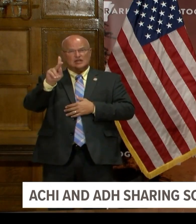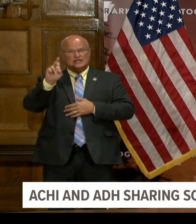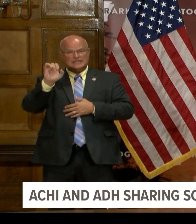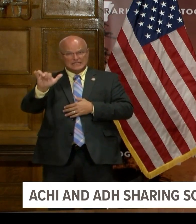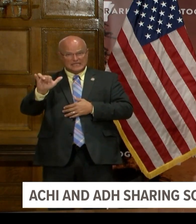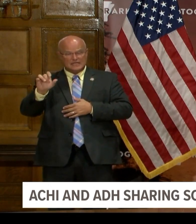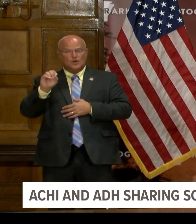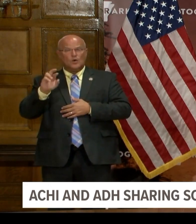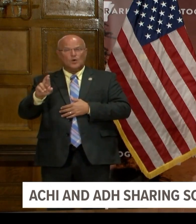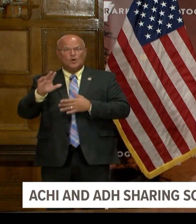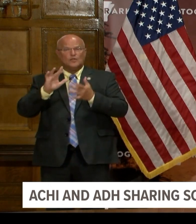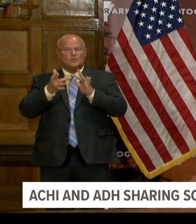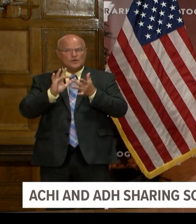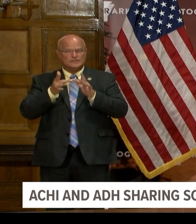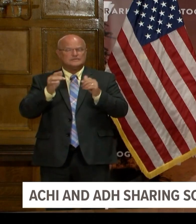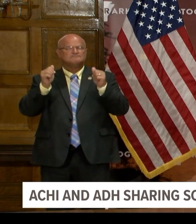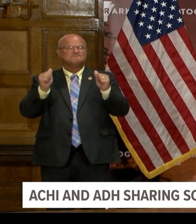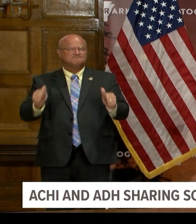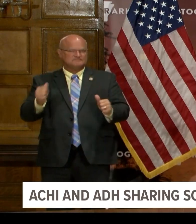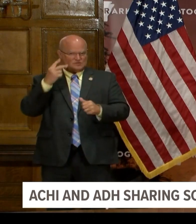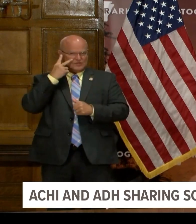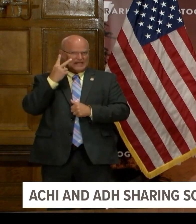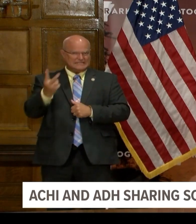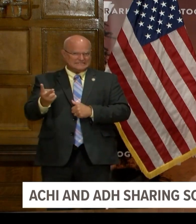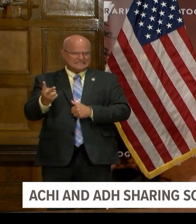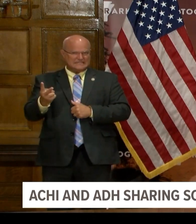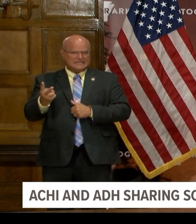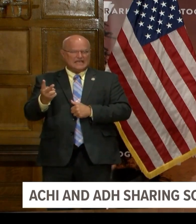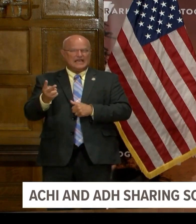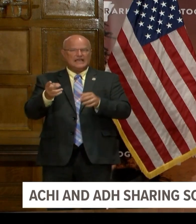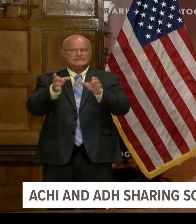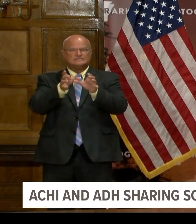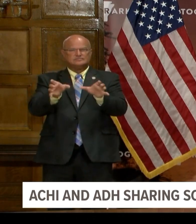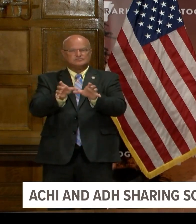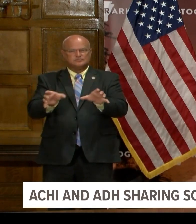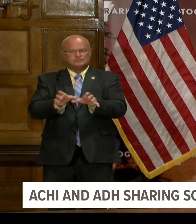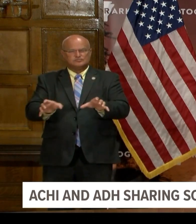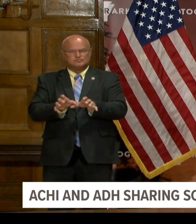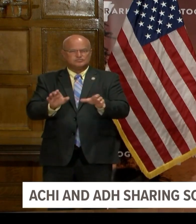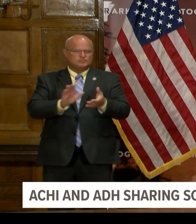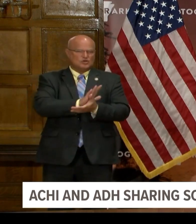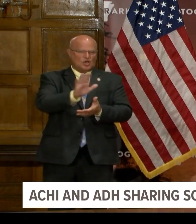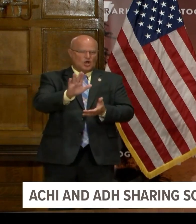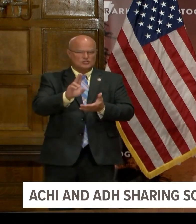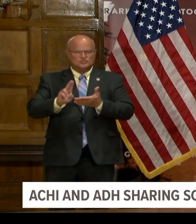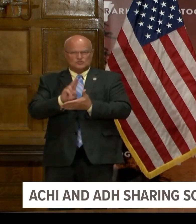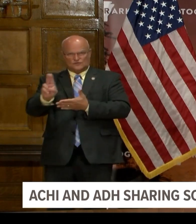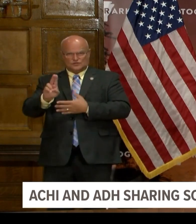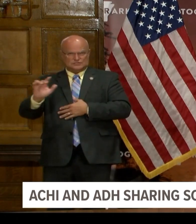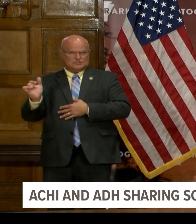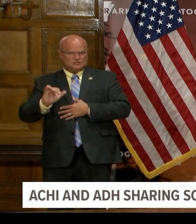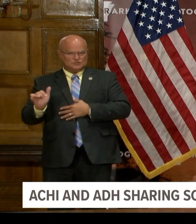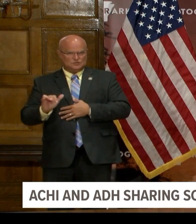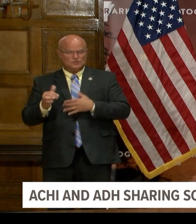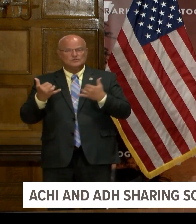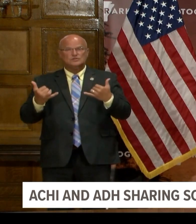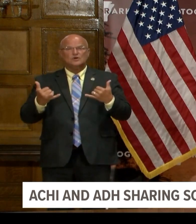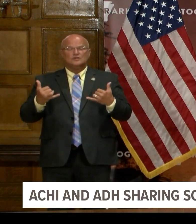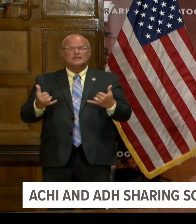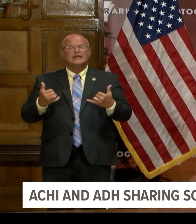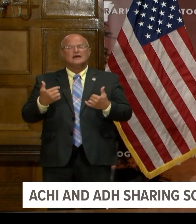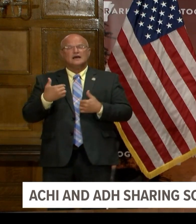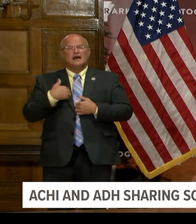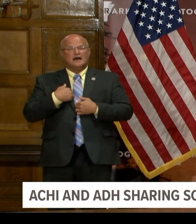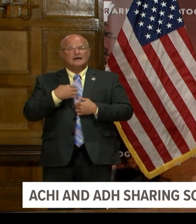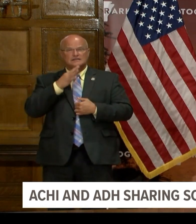the website and you'll be able to see that. And it's broken down by college and university as well. And with that, let me go to